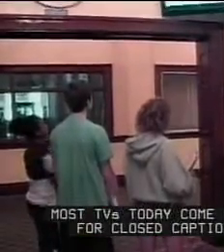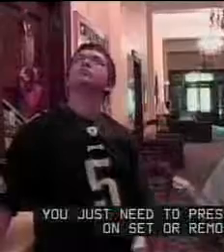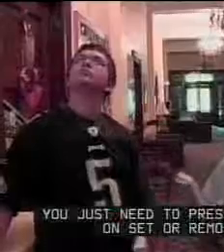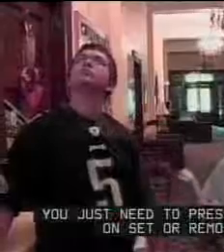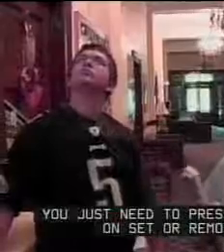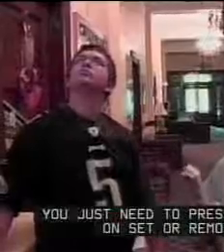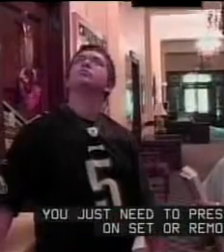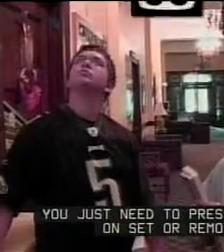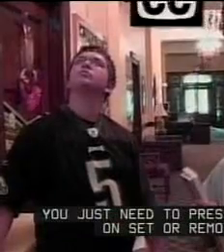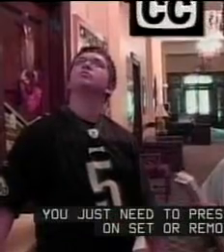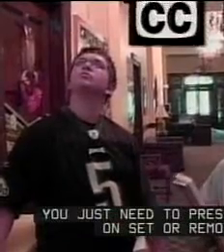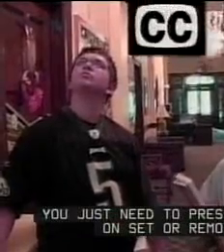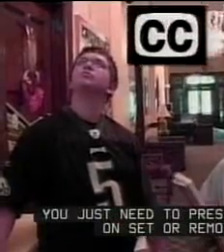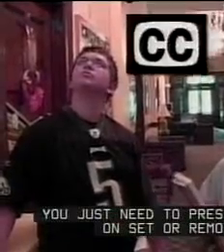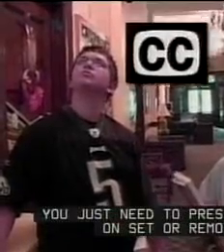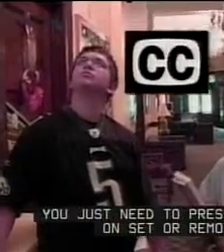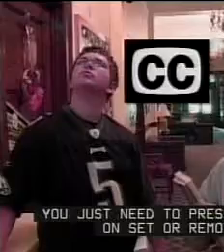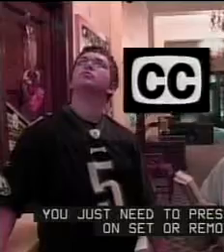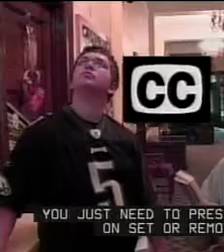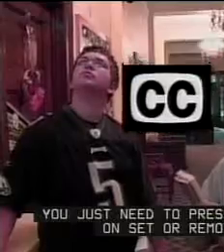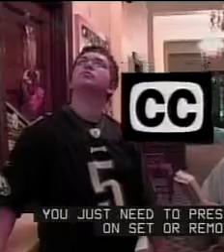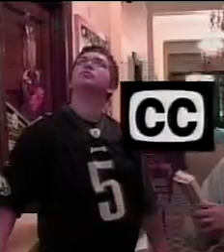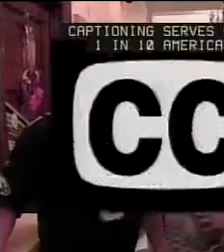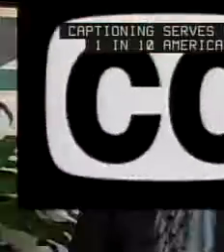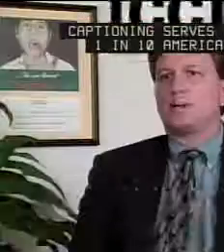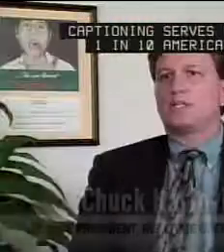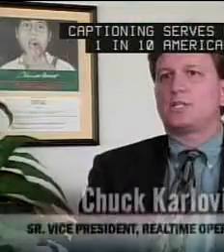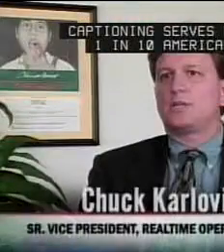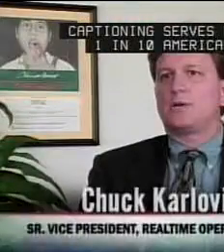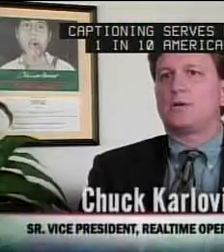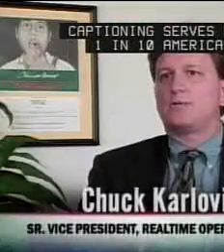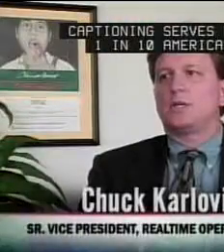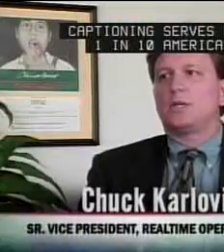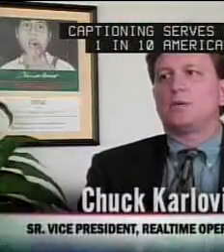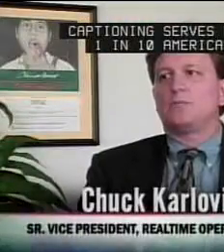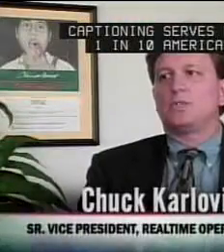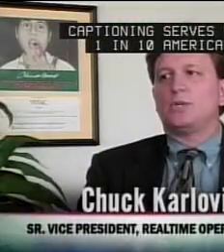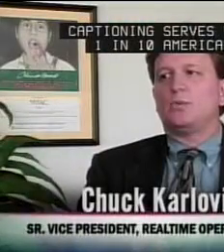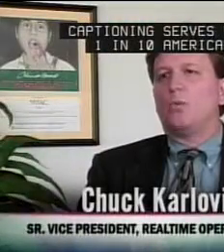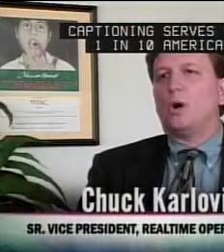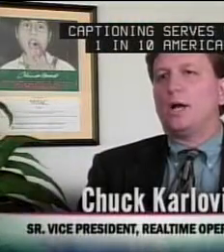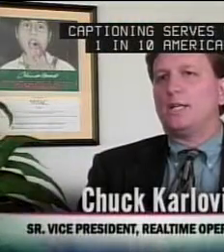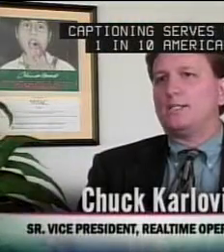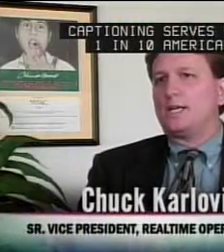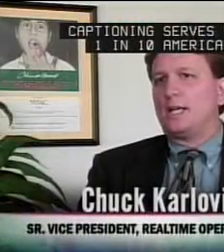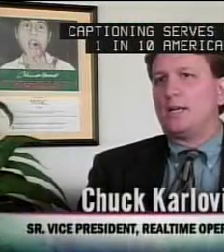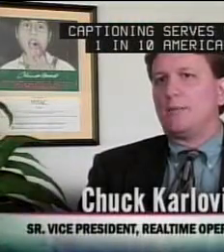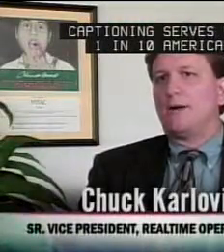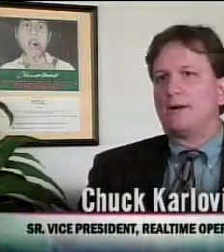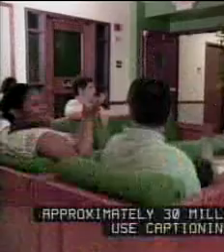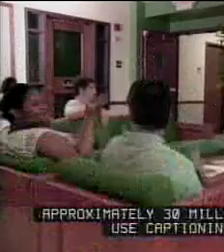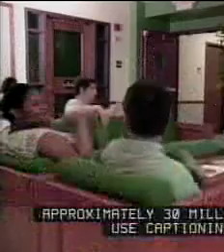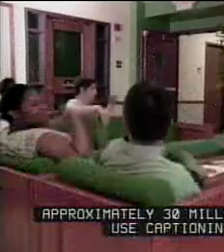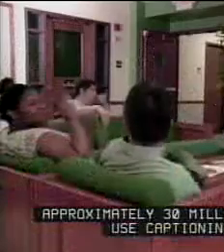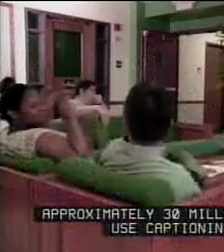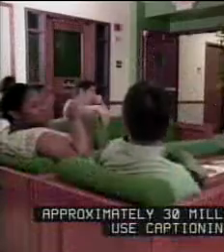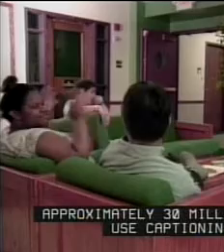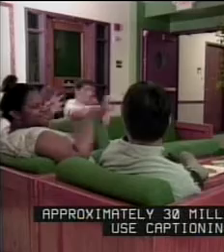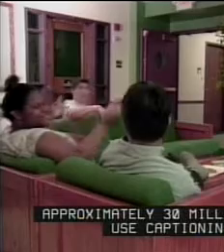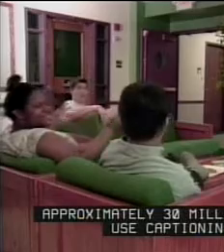you just need to press a button on set or remote captioning serves between 1 in 10 Americans approximately 30